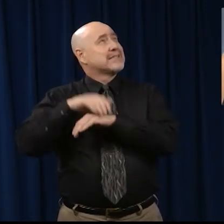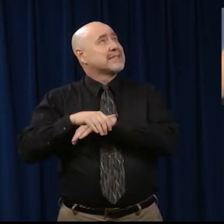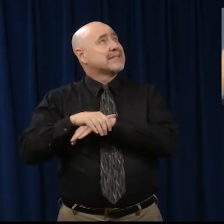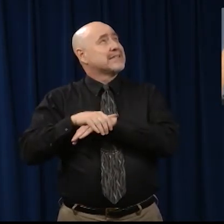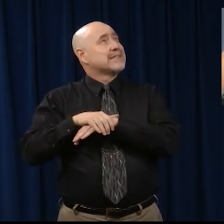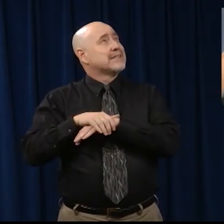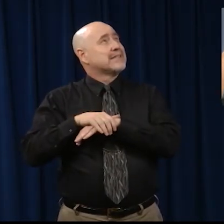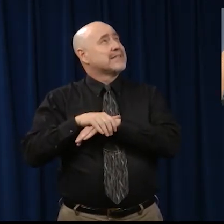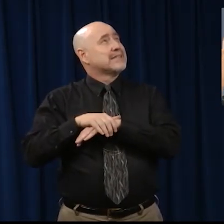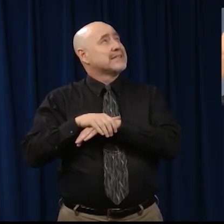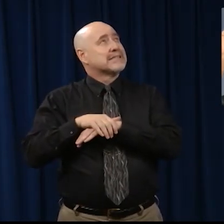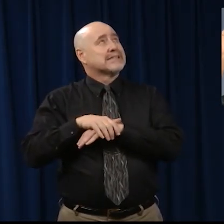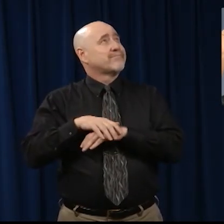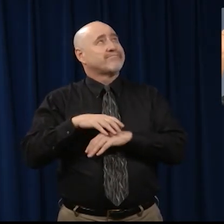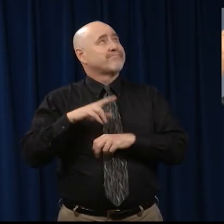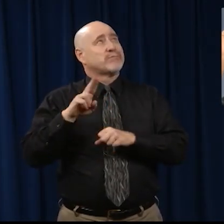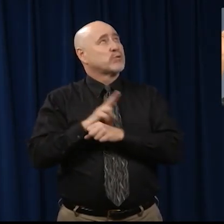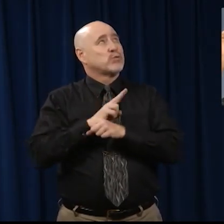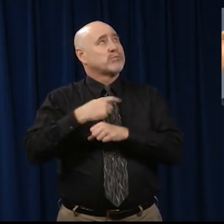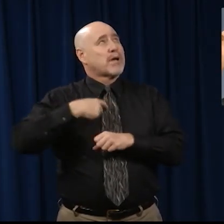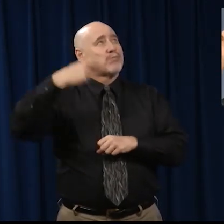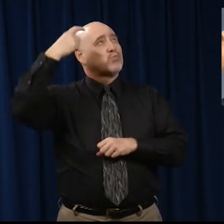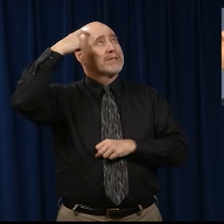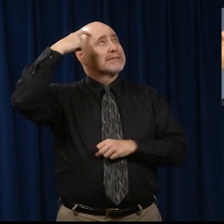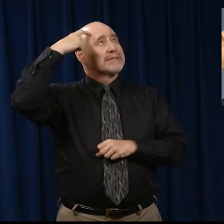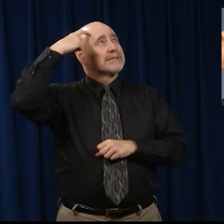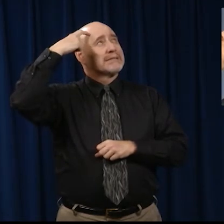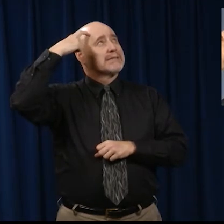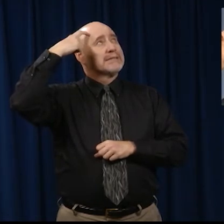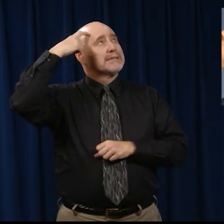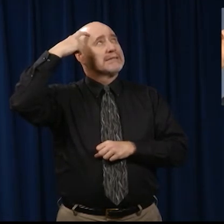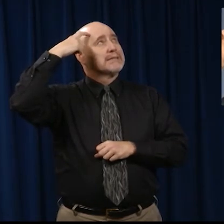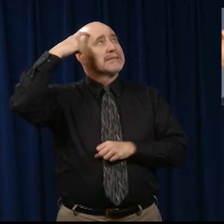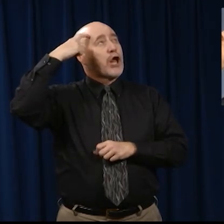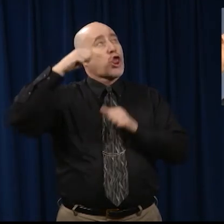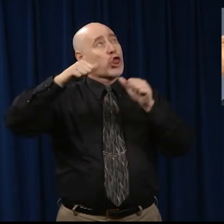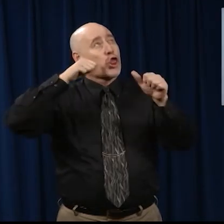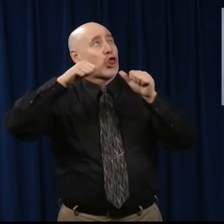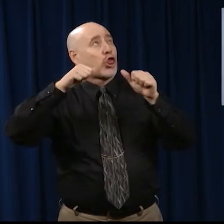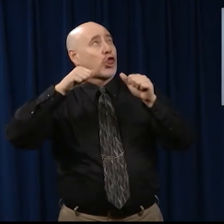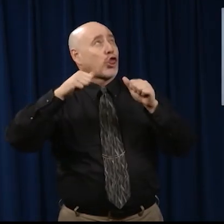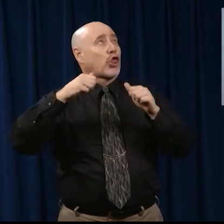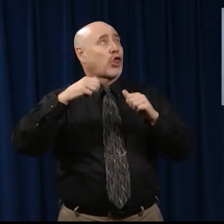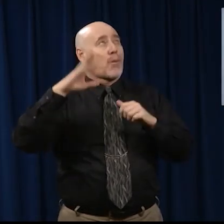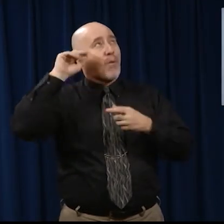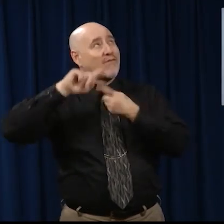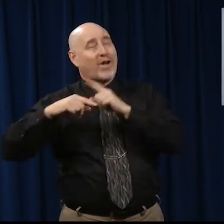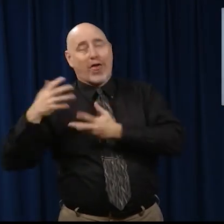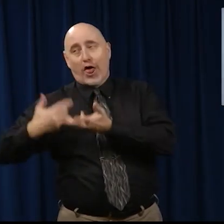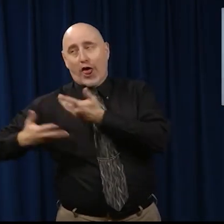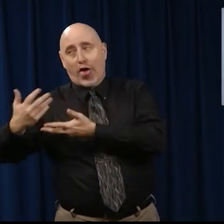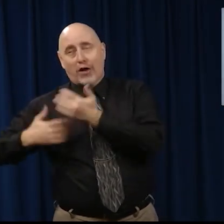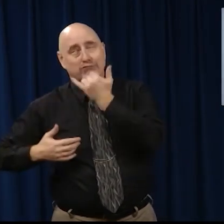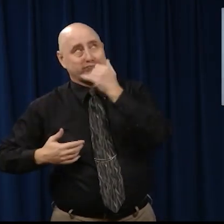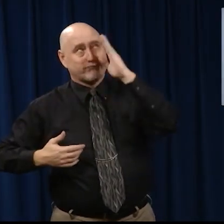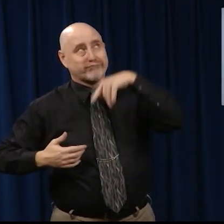had not been using their brains and had taken in some alcohol and done some things with their boyfriend that they weren't supposed to